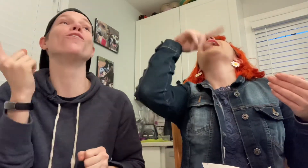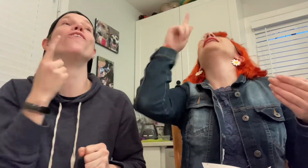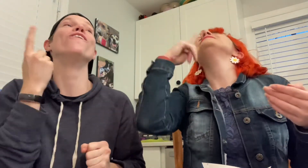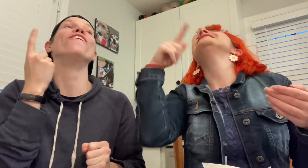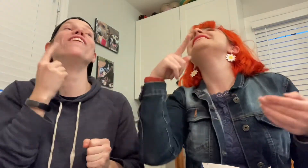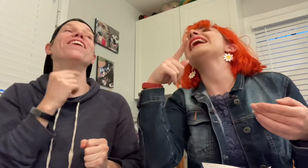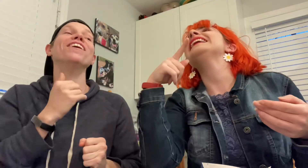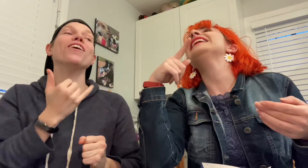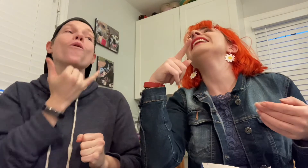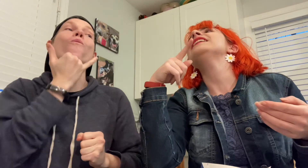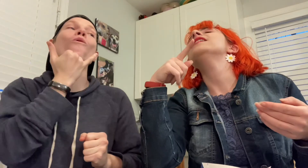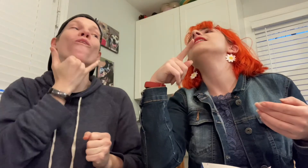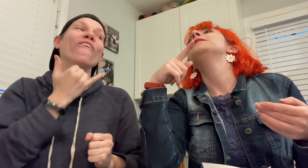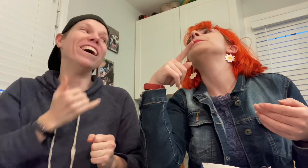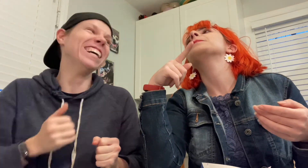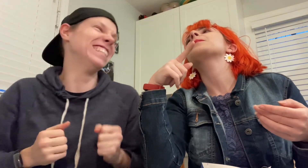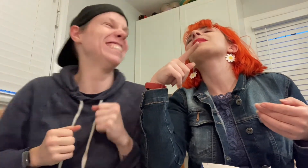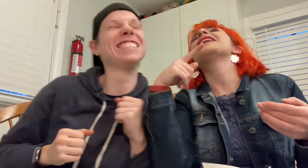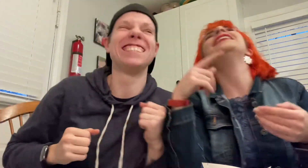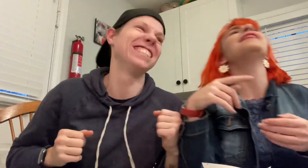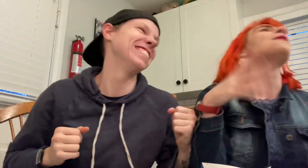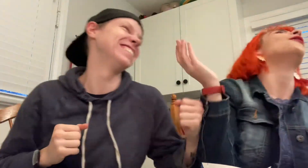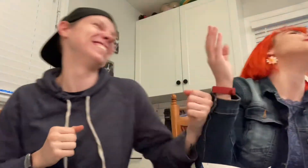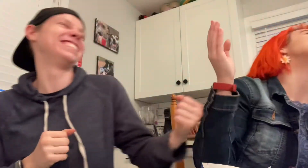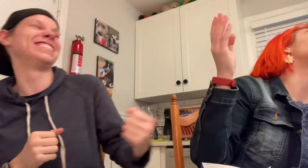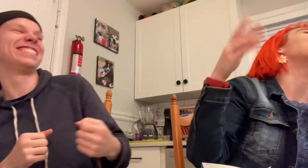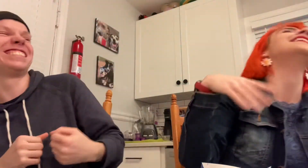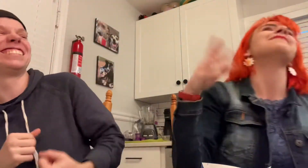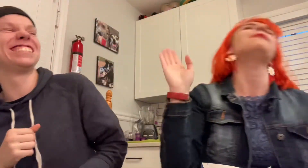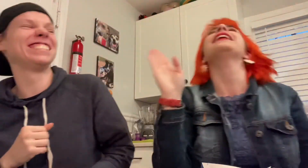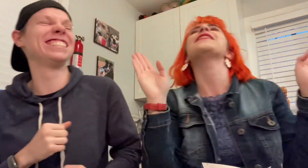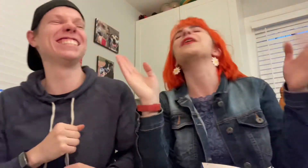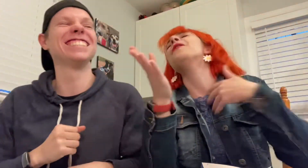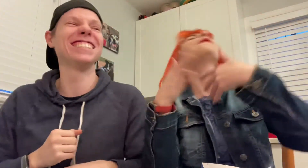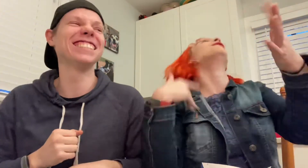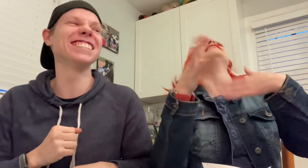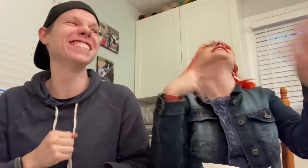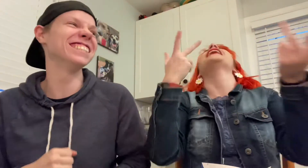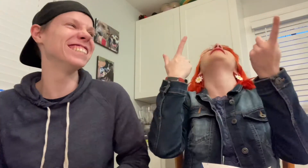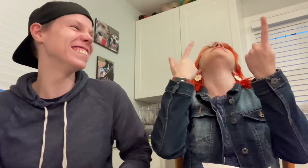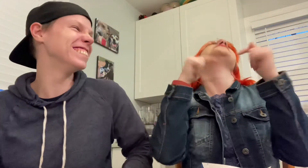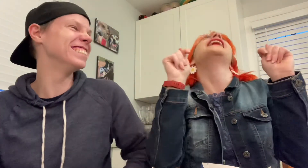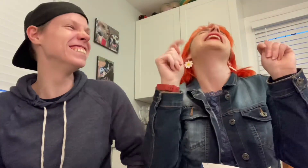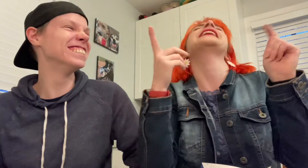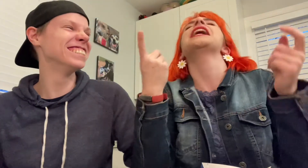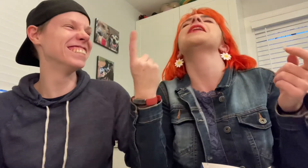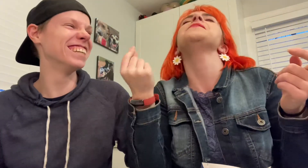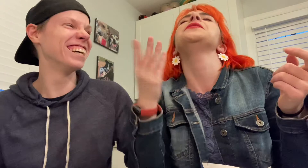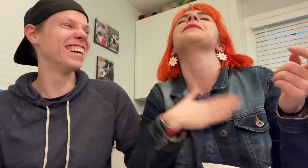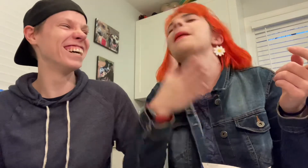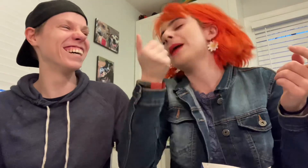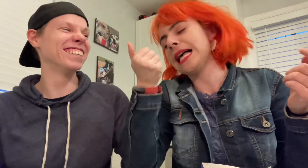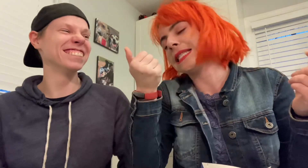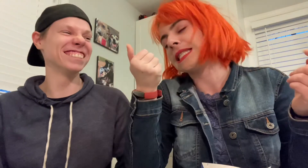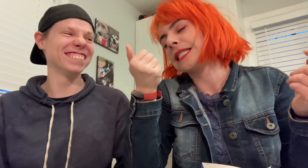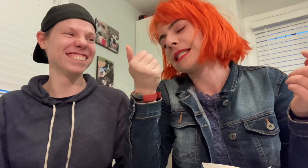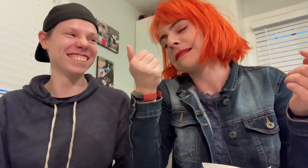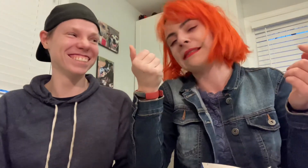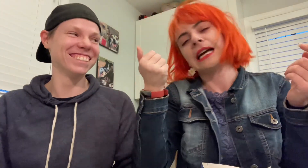I'm saying, I'm always wrong. Whatever. I'm trying and doing my best.